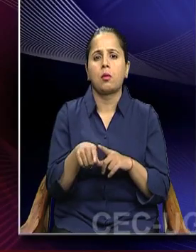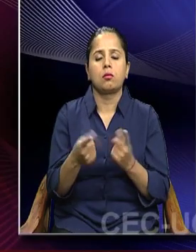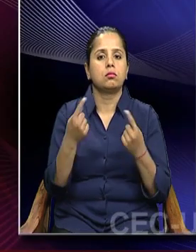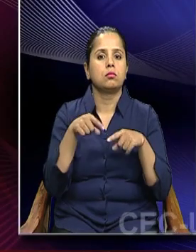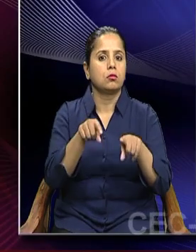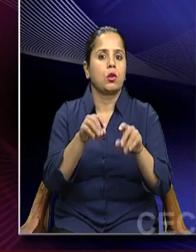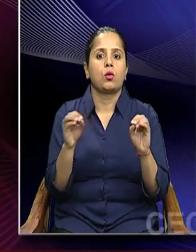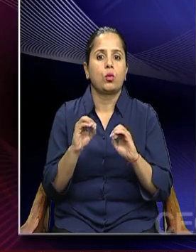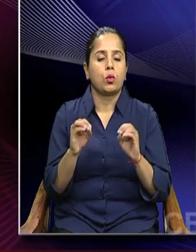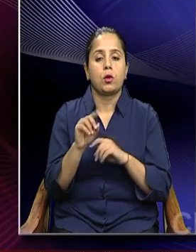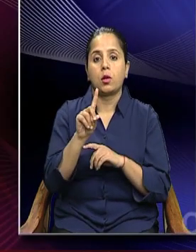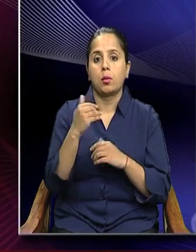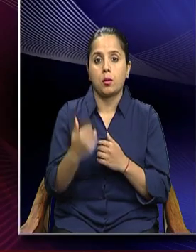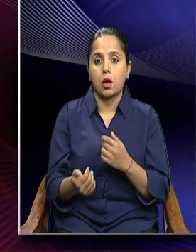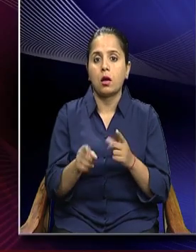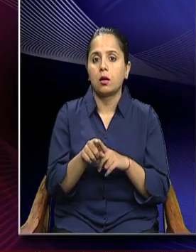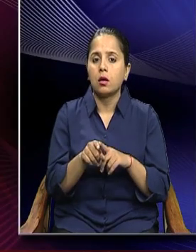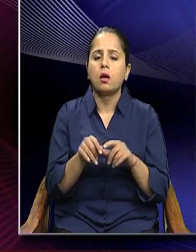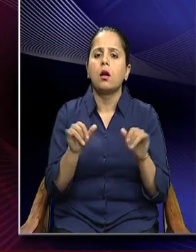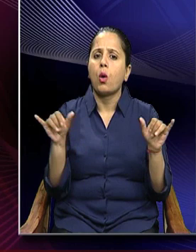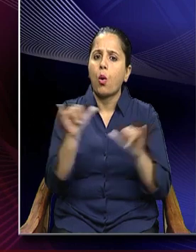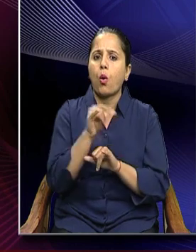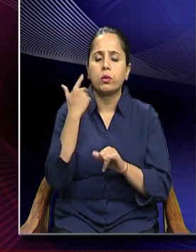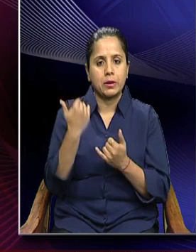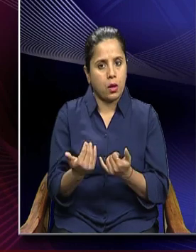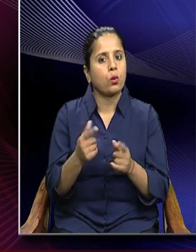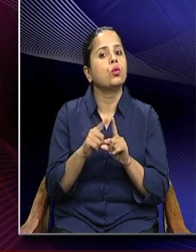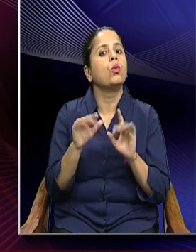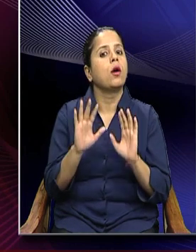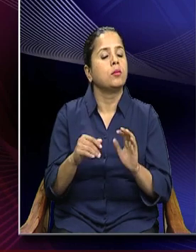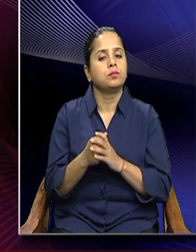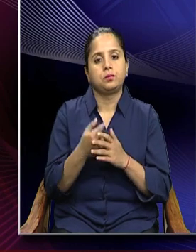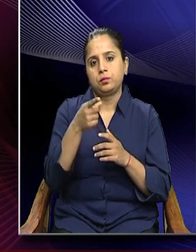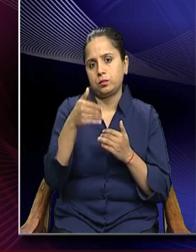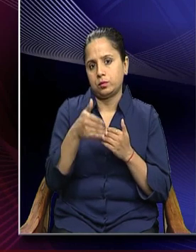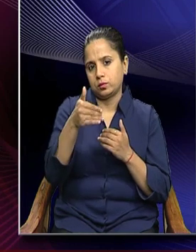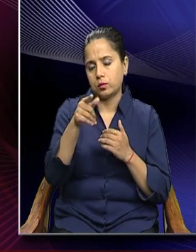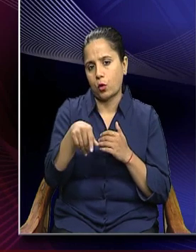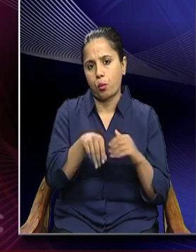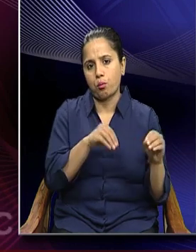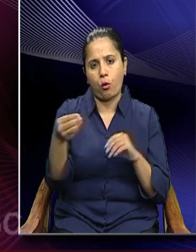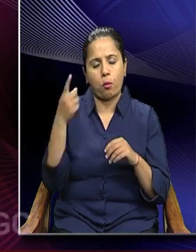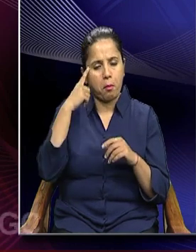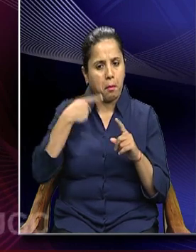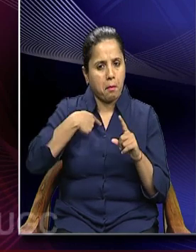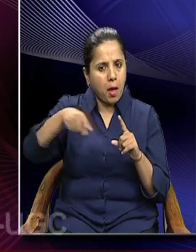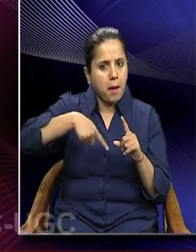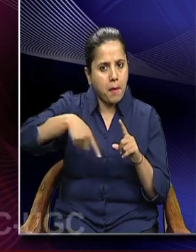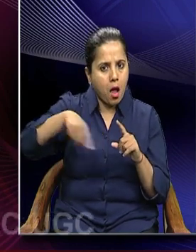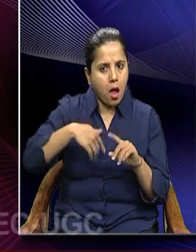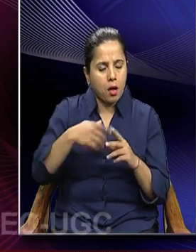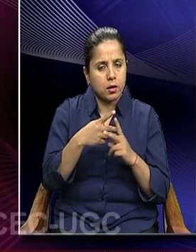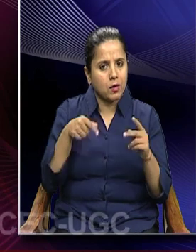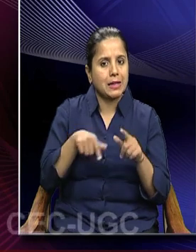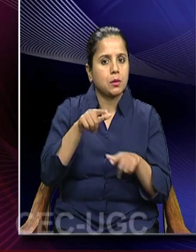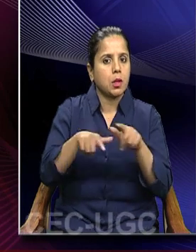sequence, but they are simultaneously taking place. Like you keep on moving back and forth in these steps.